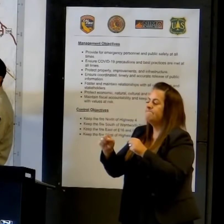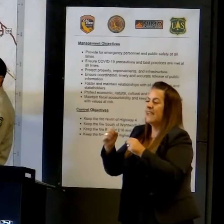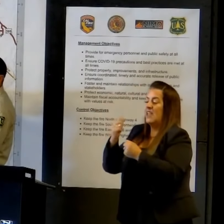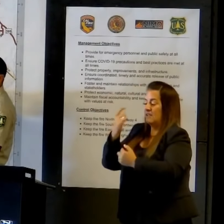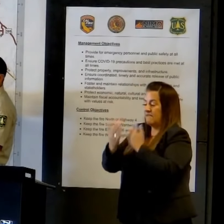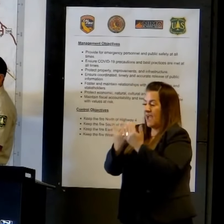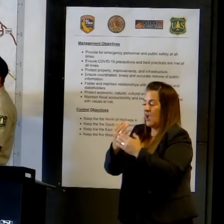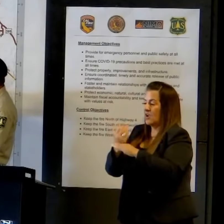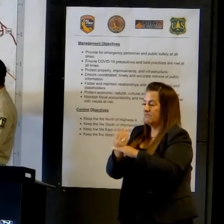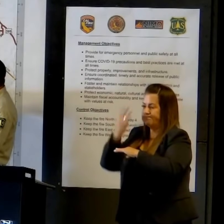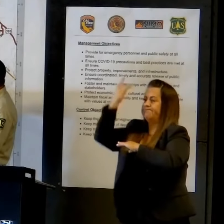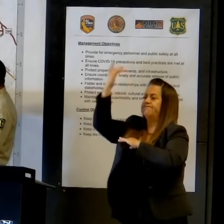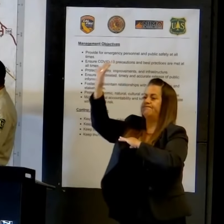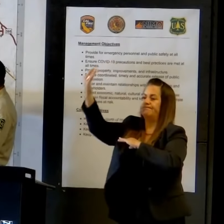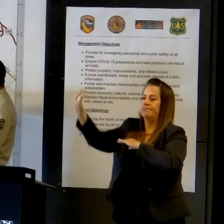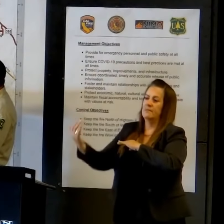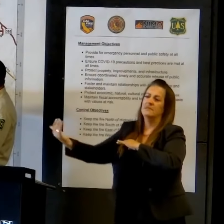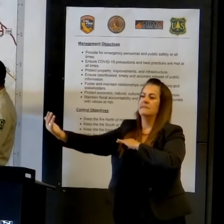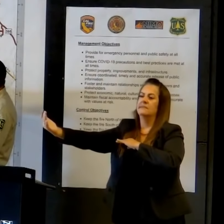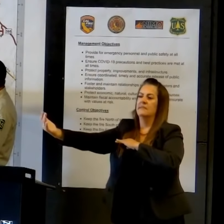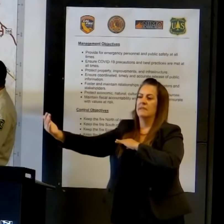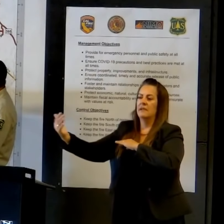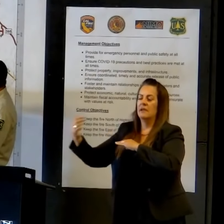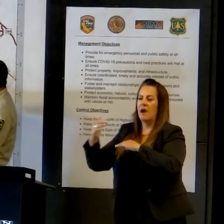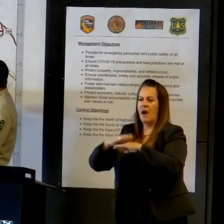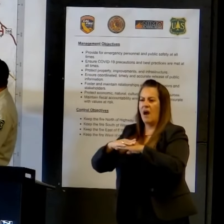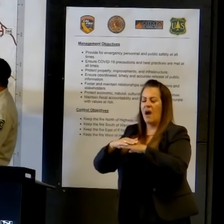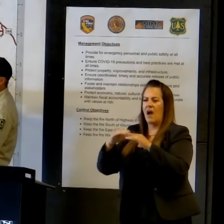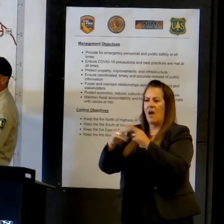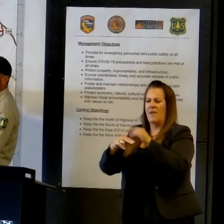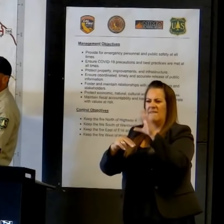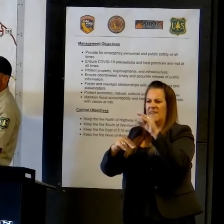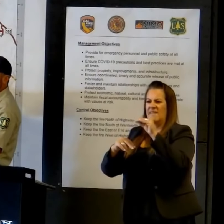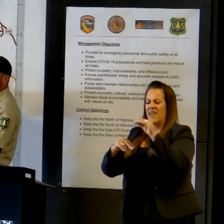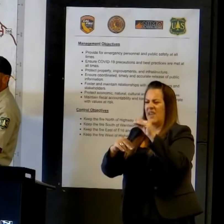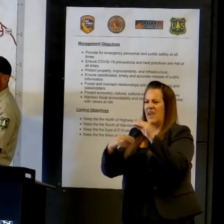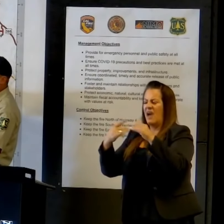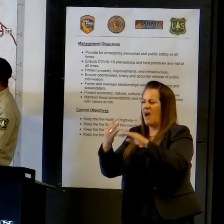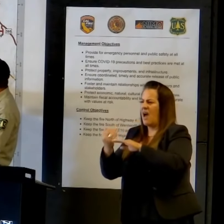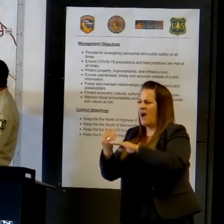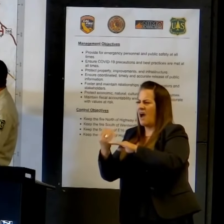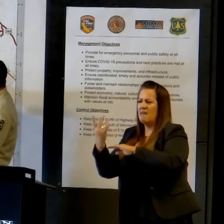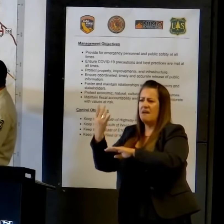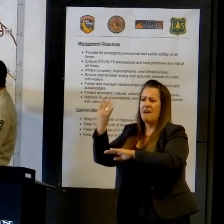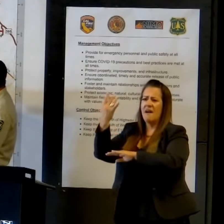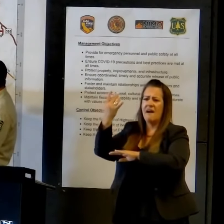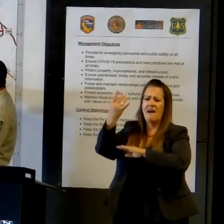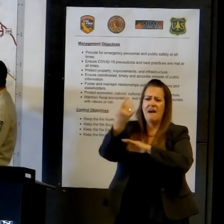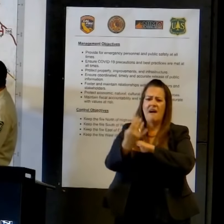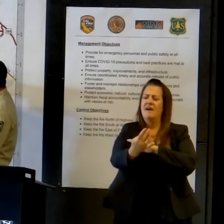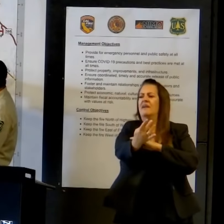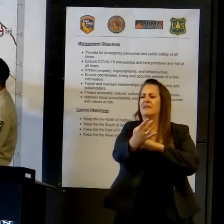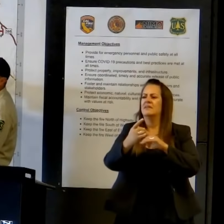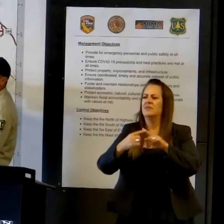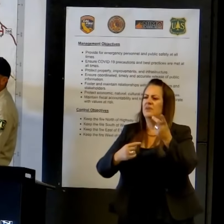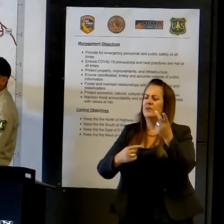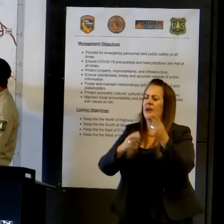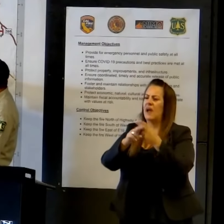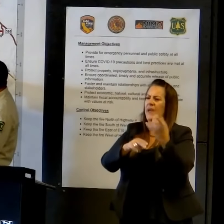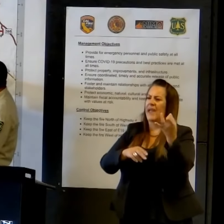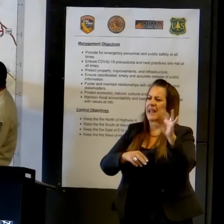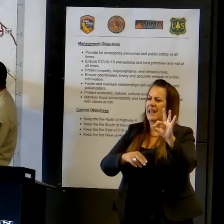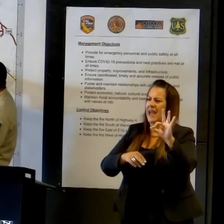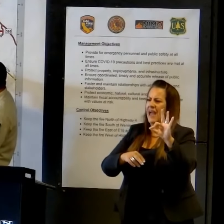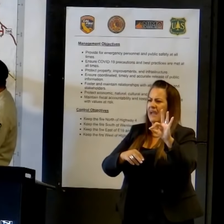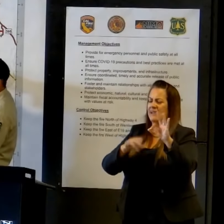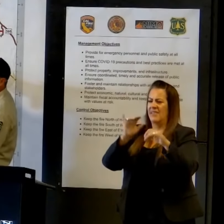from up here west of Highway 50 all the way across Highway 89 to the east side of Christmas Valley up here on the